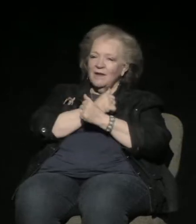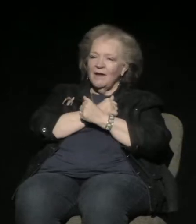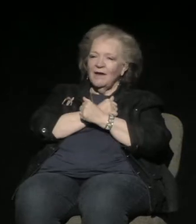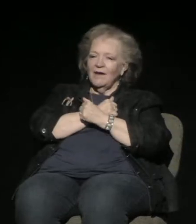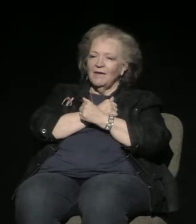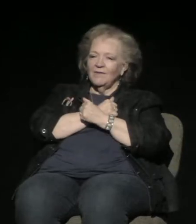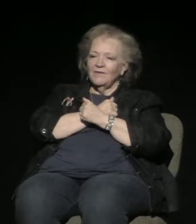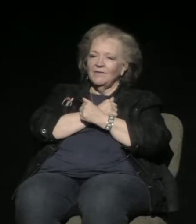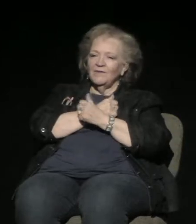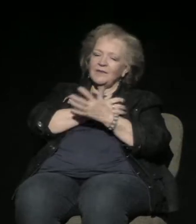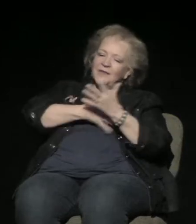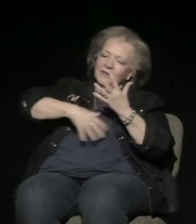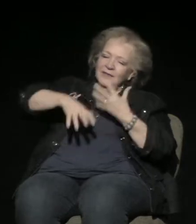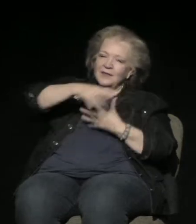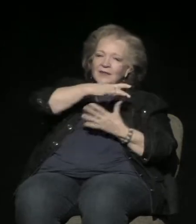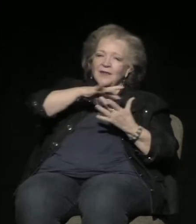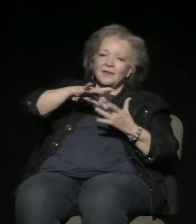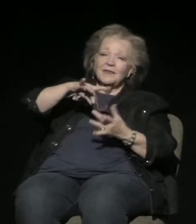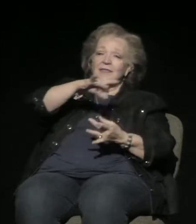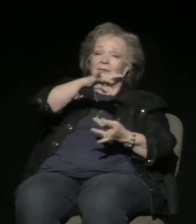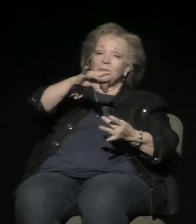Because of The Indwelling Spirit